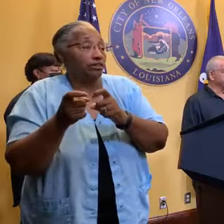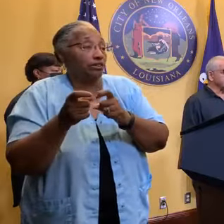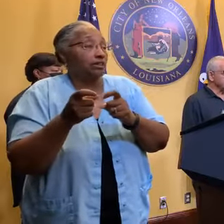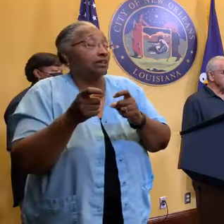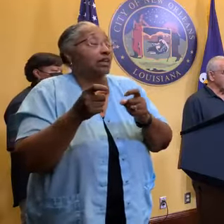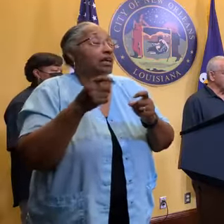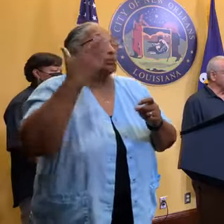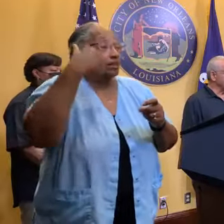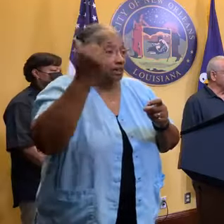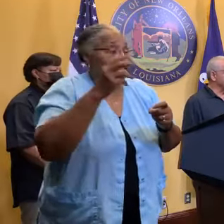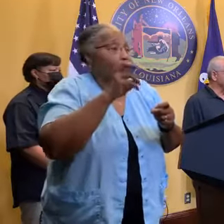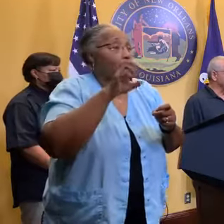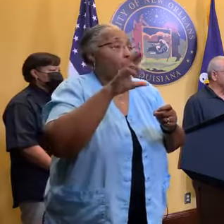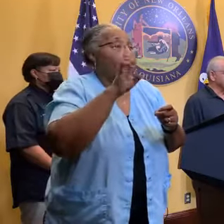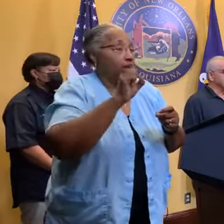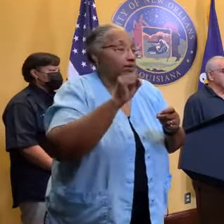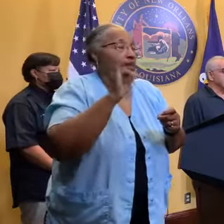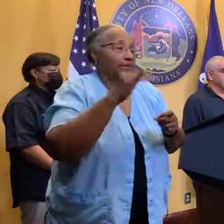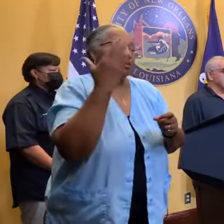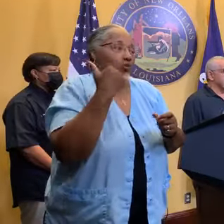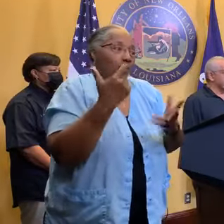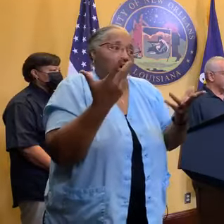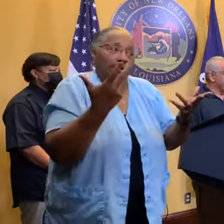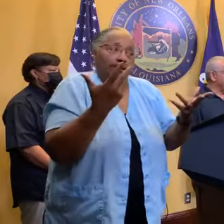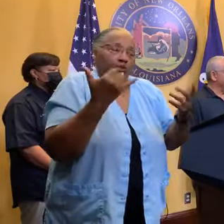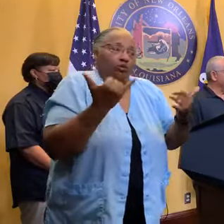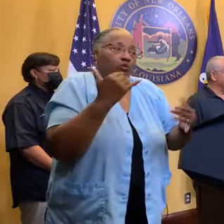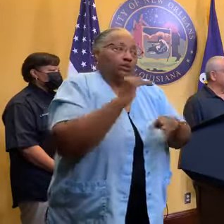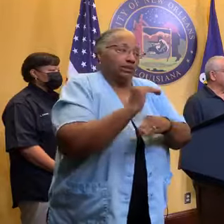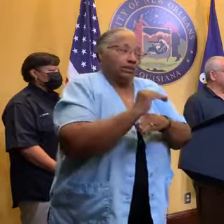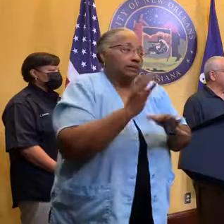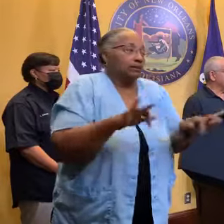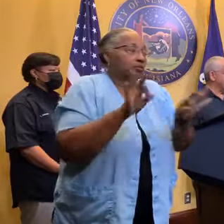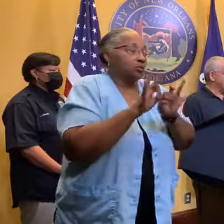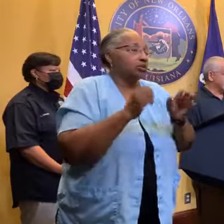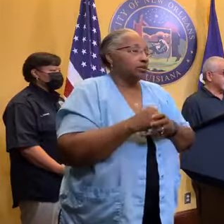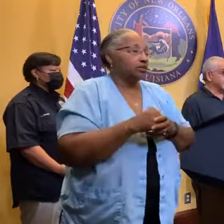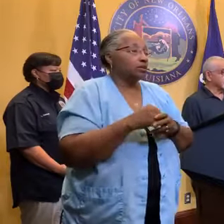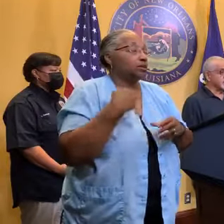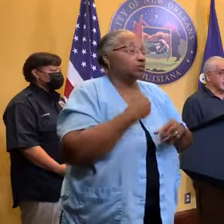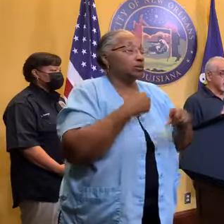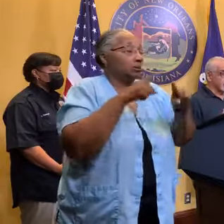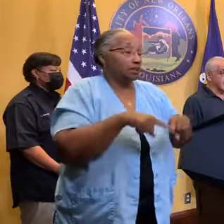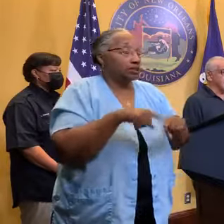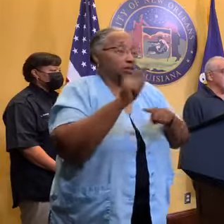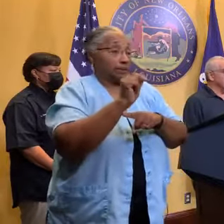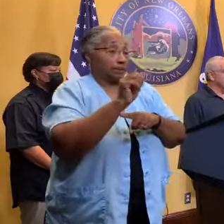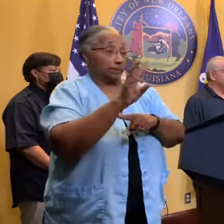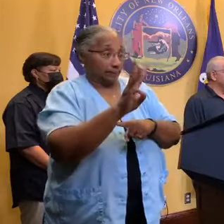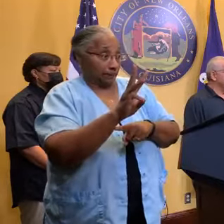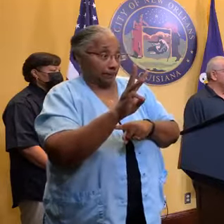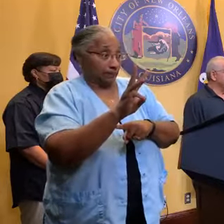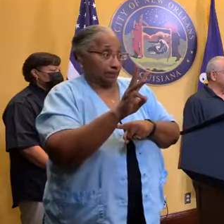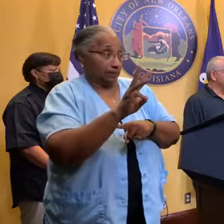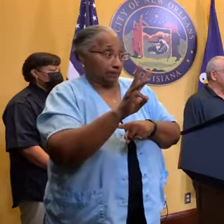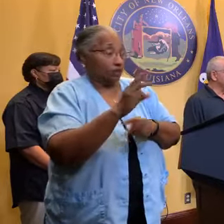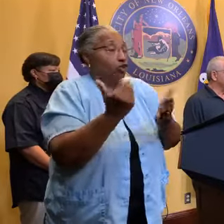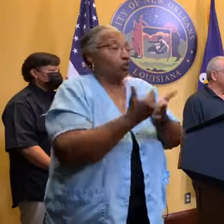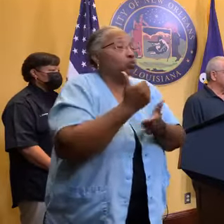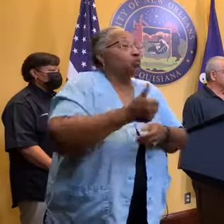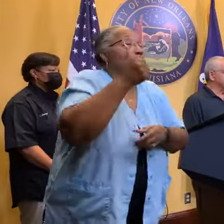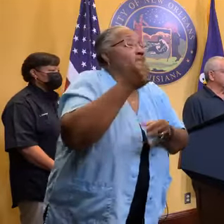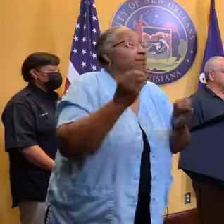susceptible and more vulnerable tonight. So part of our plan is to rely on T6, which is the newest and